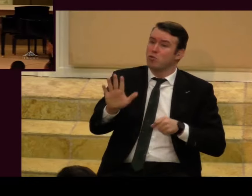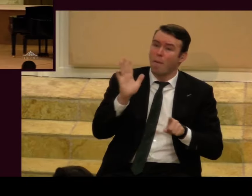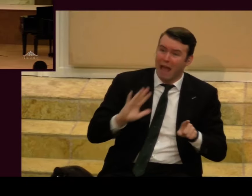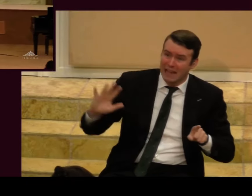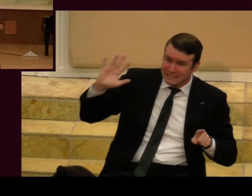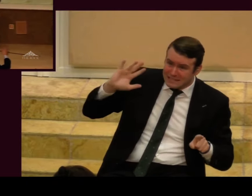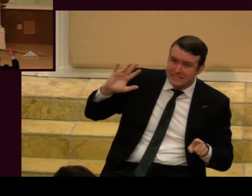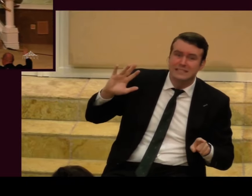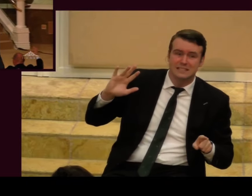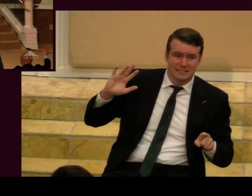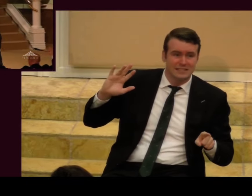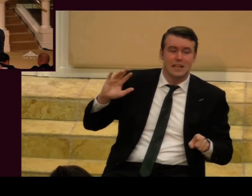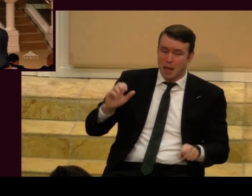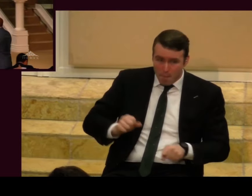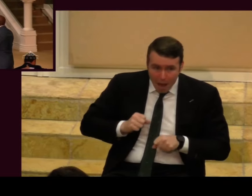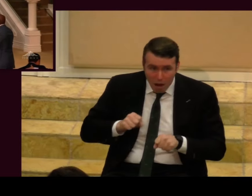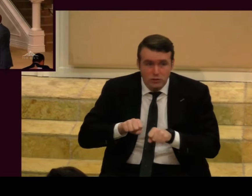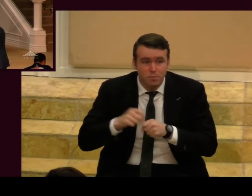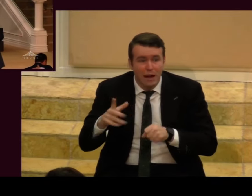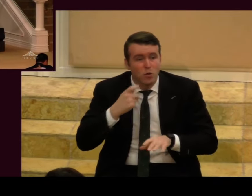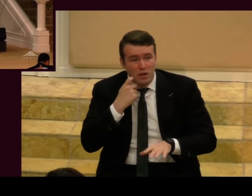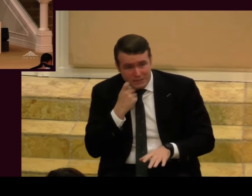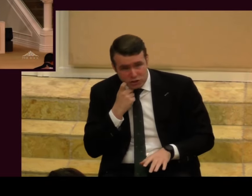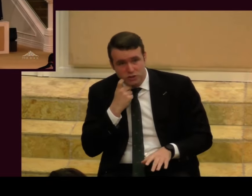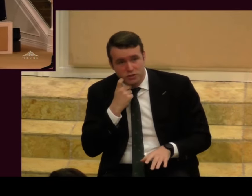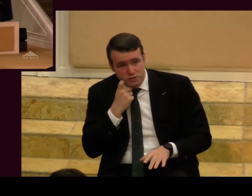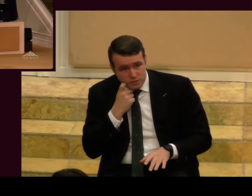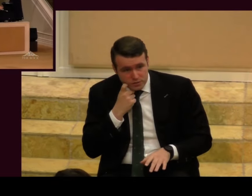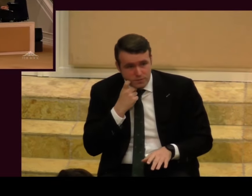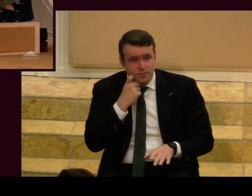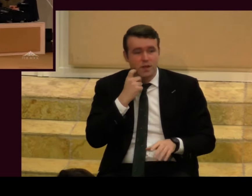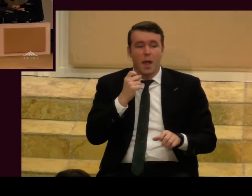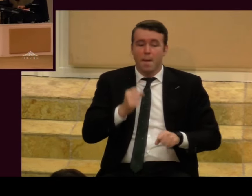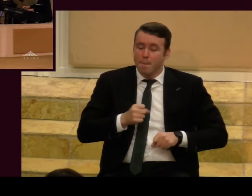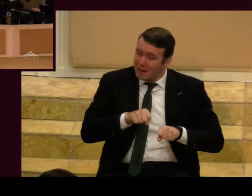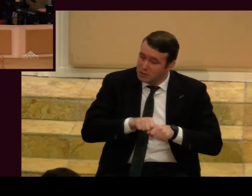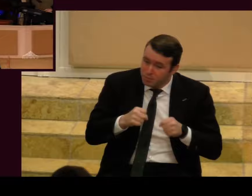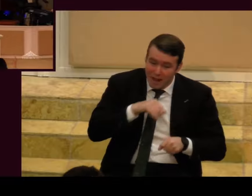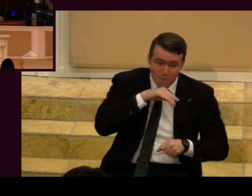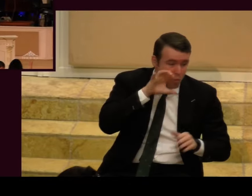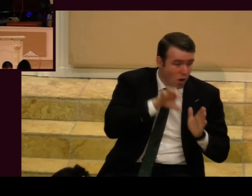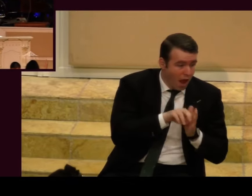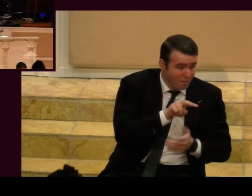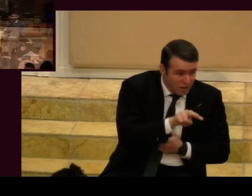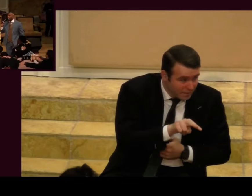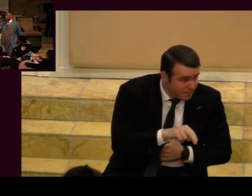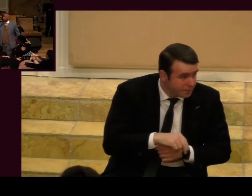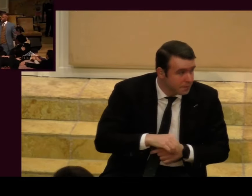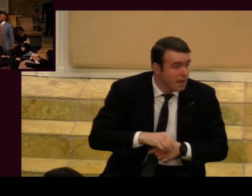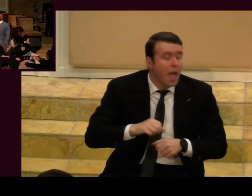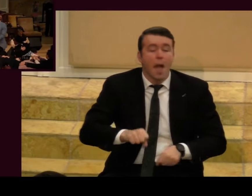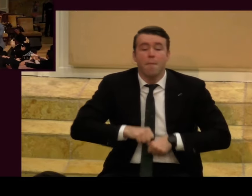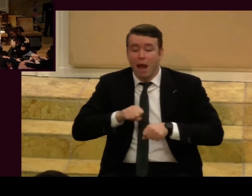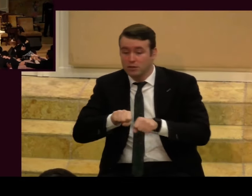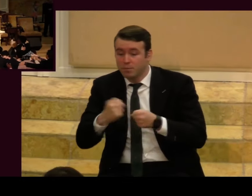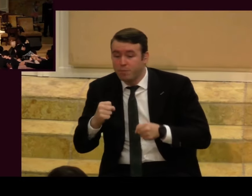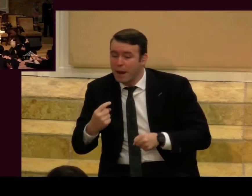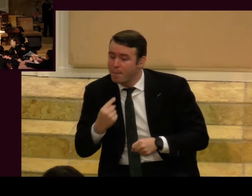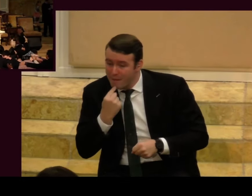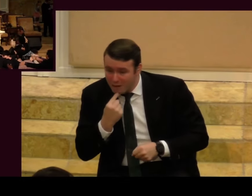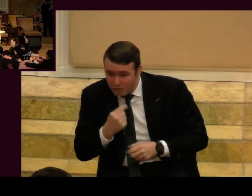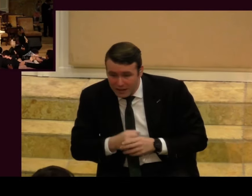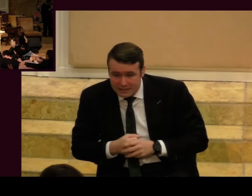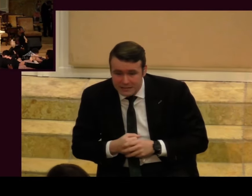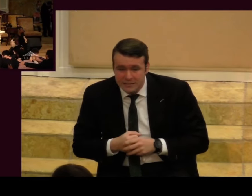break your past. Power to break addiction. Power to break pornography. Power to